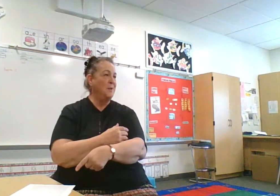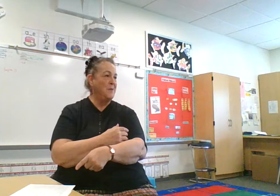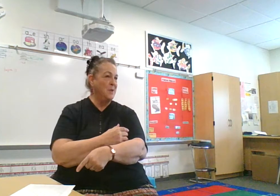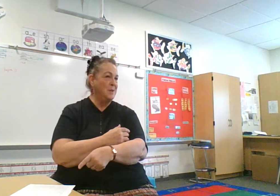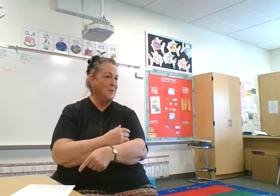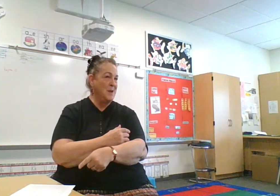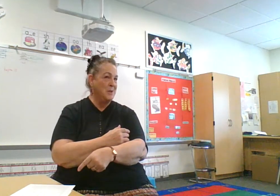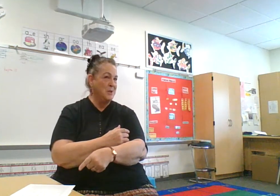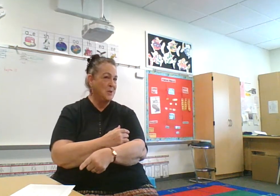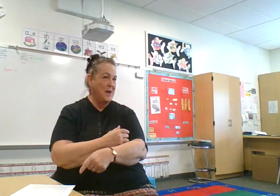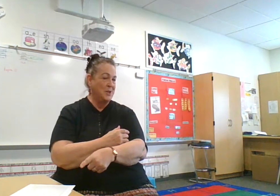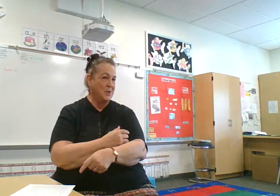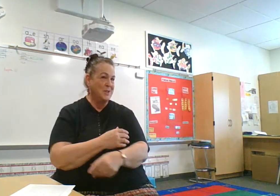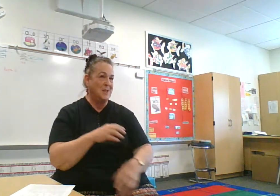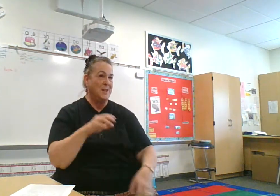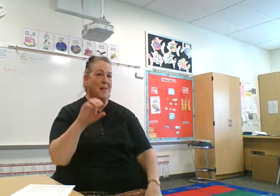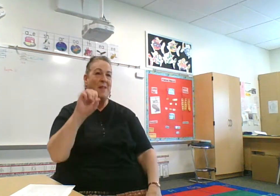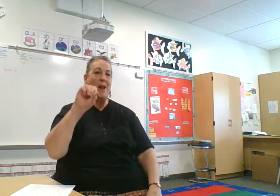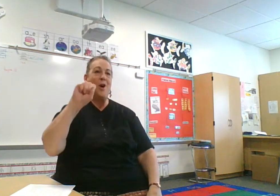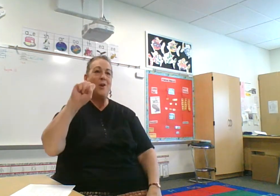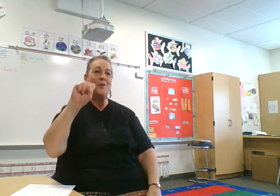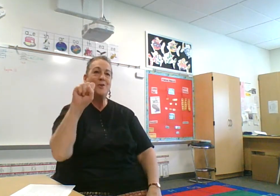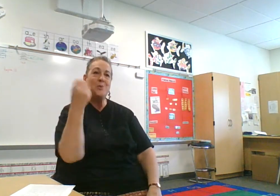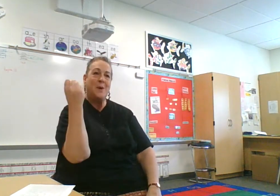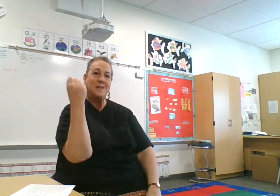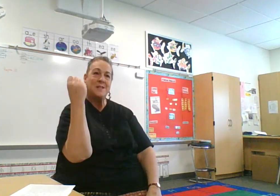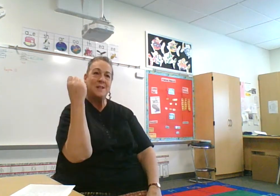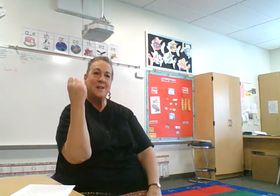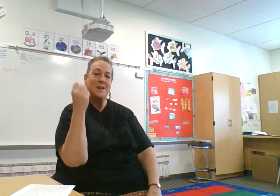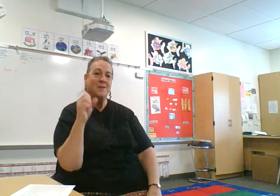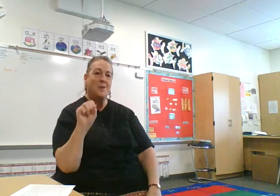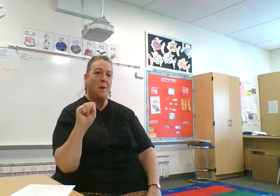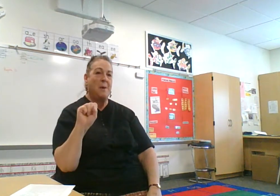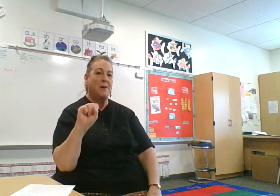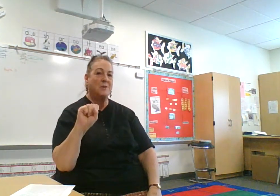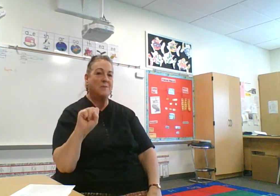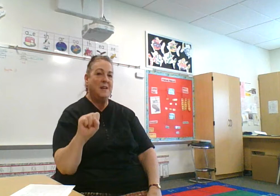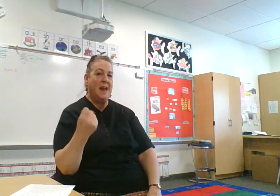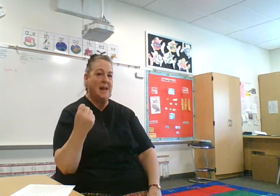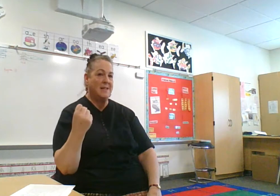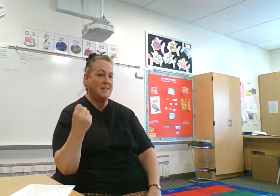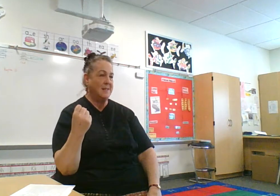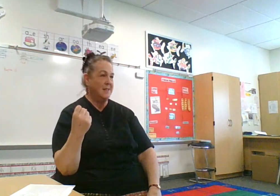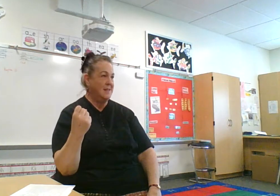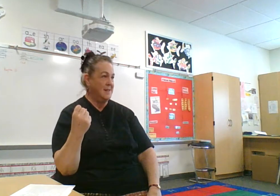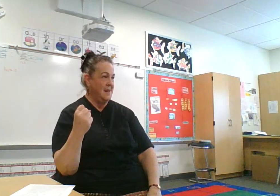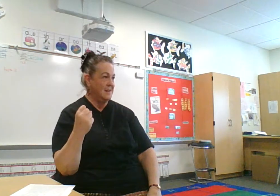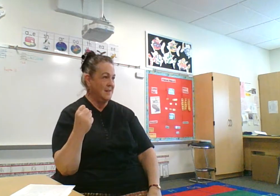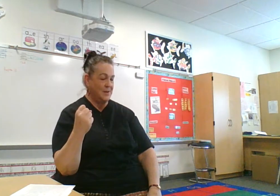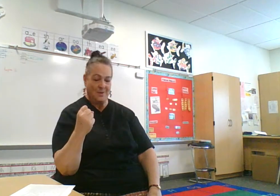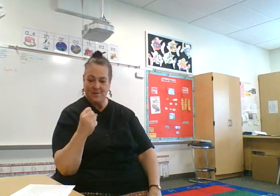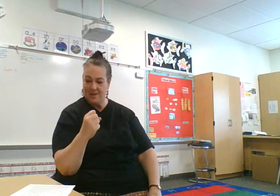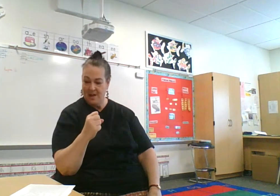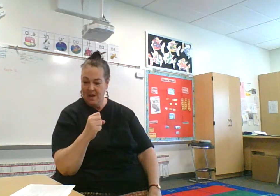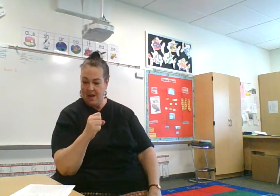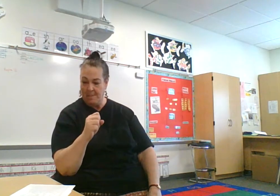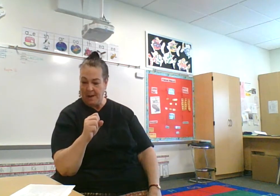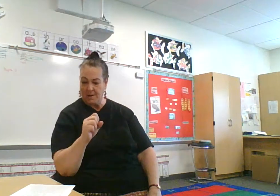your contractions. They all twist. So apostrophe S is an S that turns.